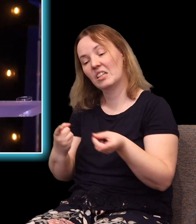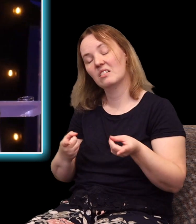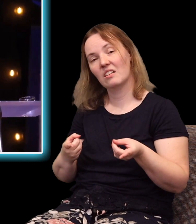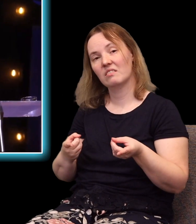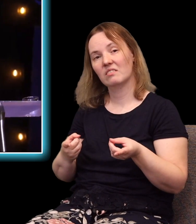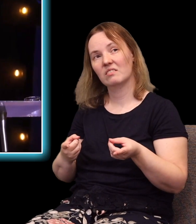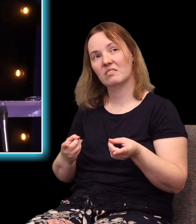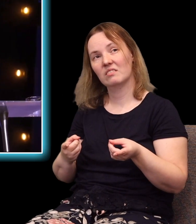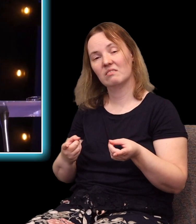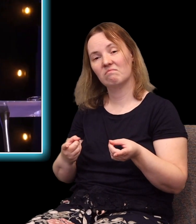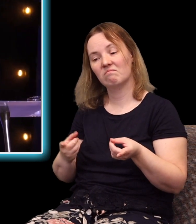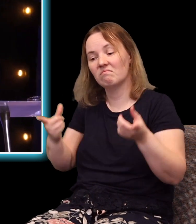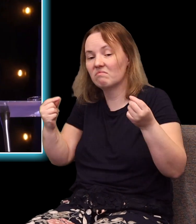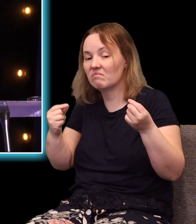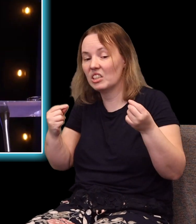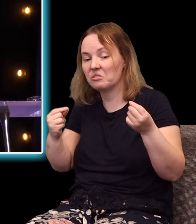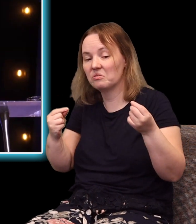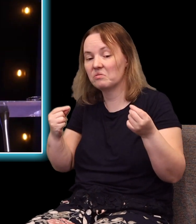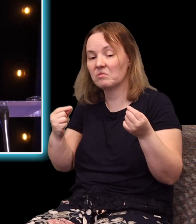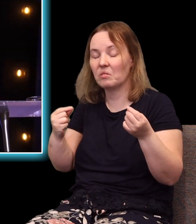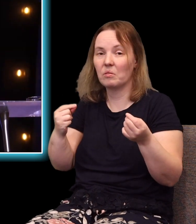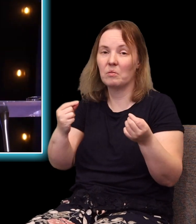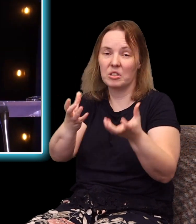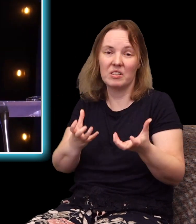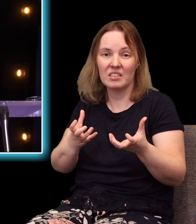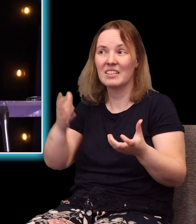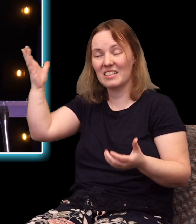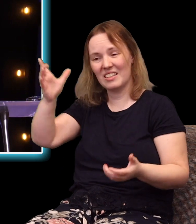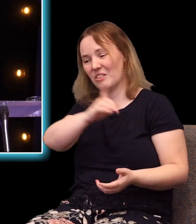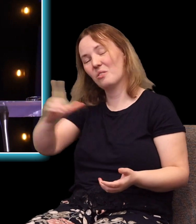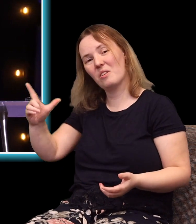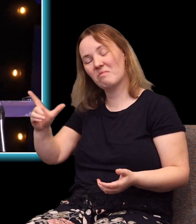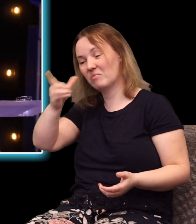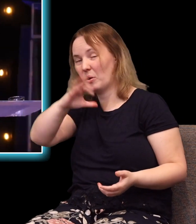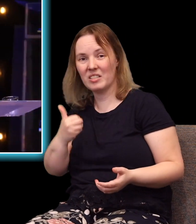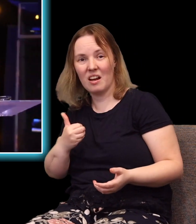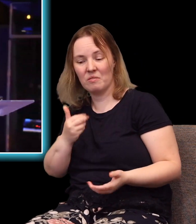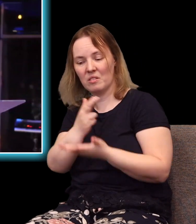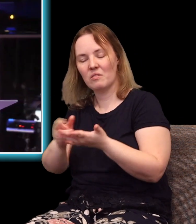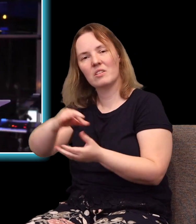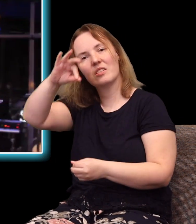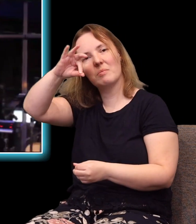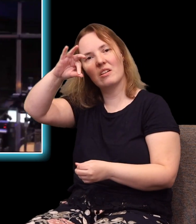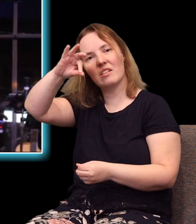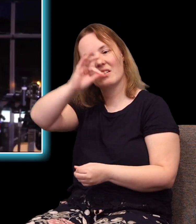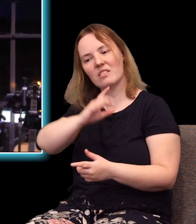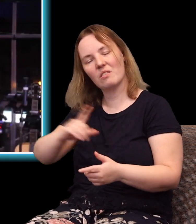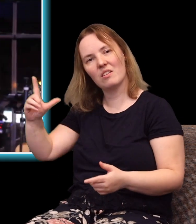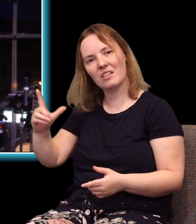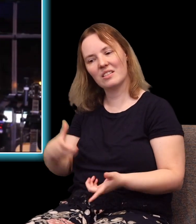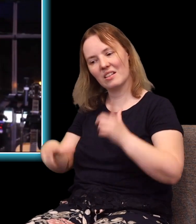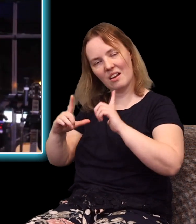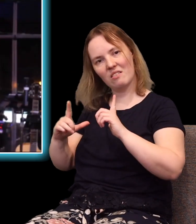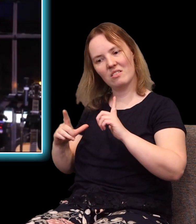forward. Until then, you know, do what you want. I'm either Lord or I'm not. You see, when the Holy Spirit is Lord, he's allowed